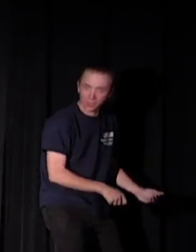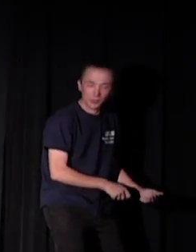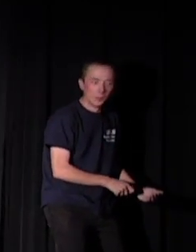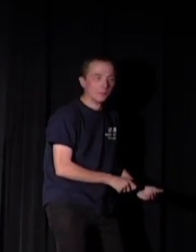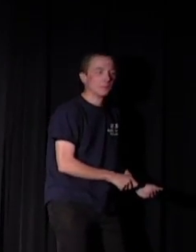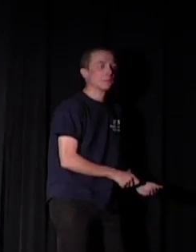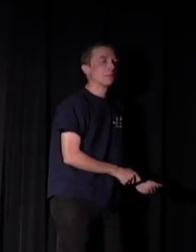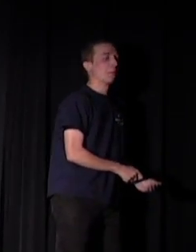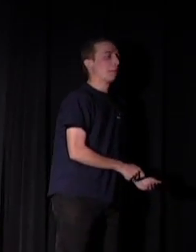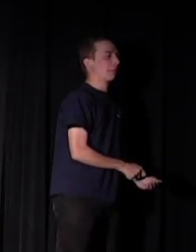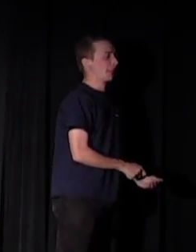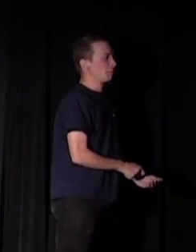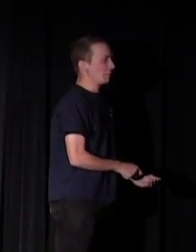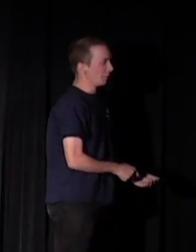This one right here?